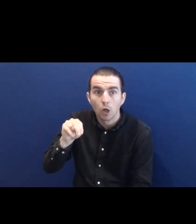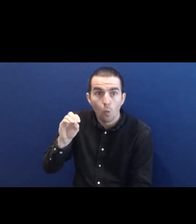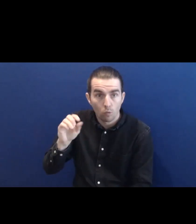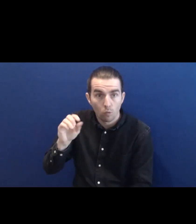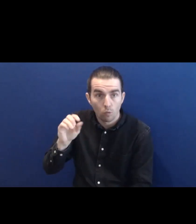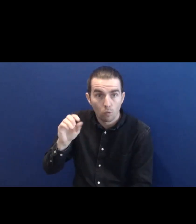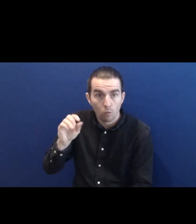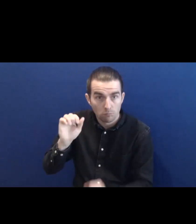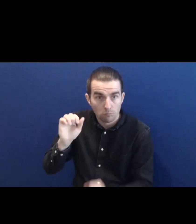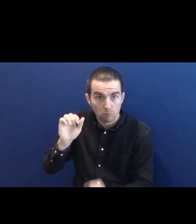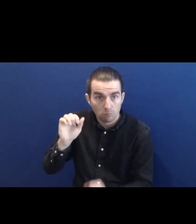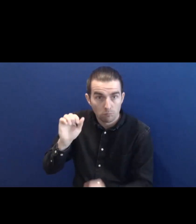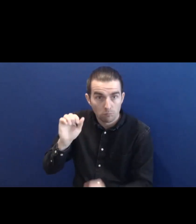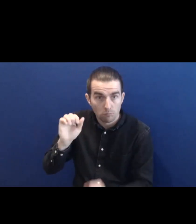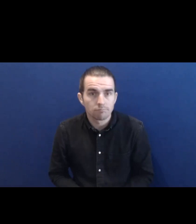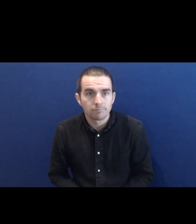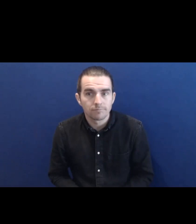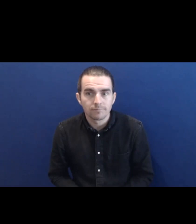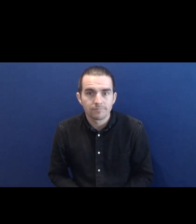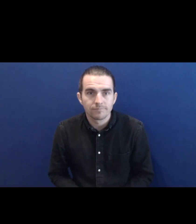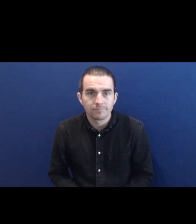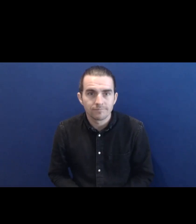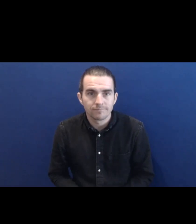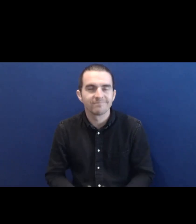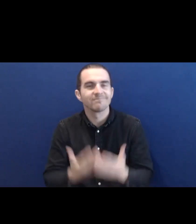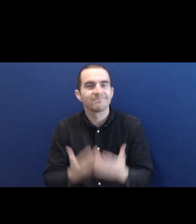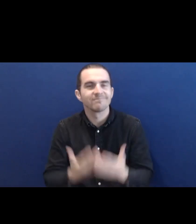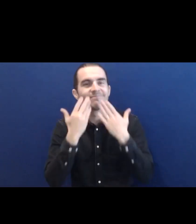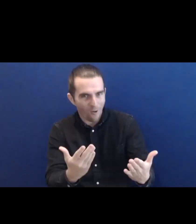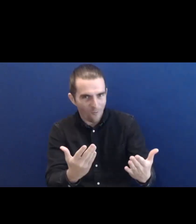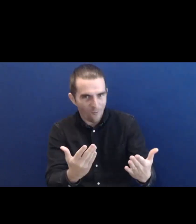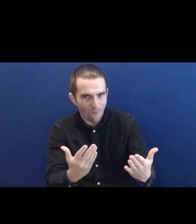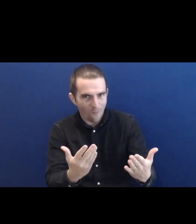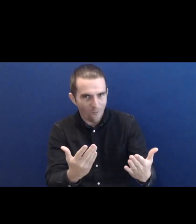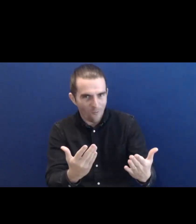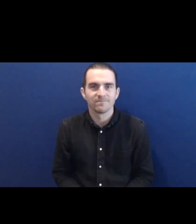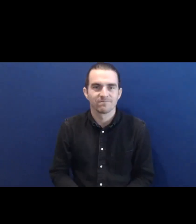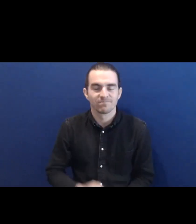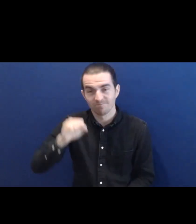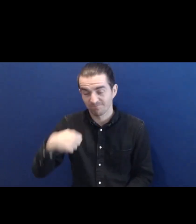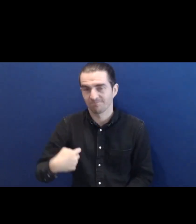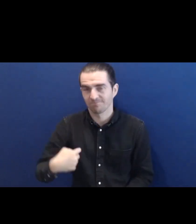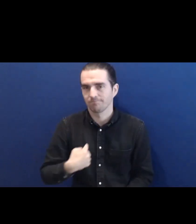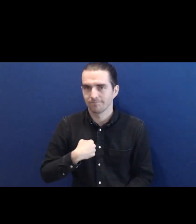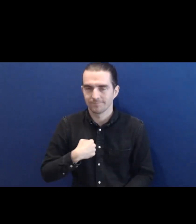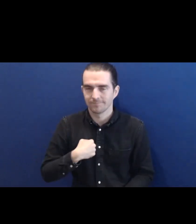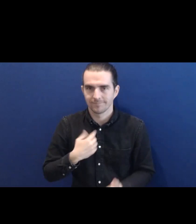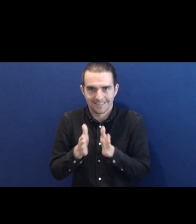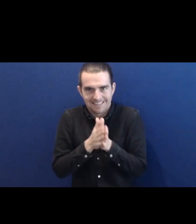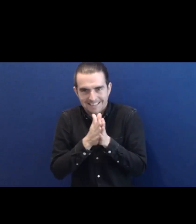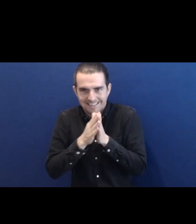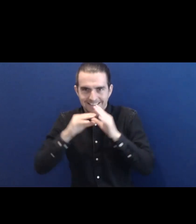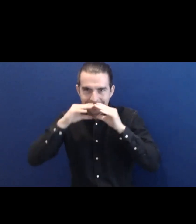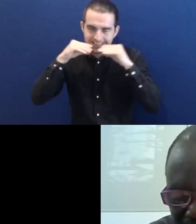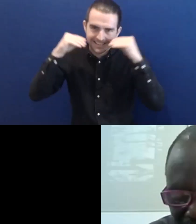name exactly. Yes, I'm glad to be a part of this platform. My